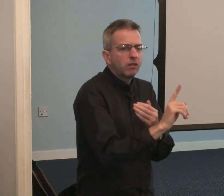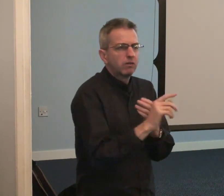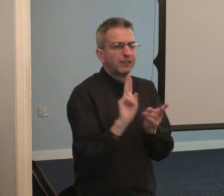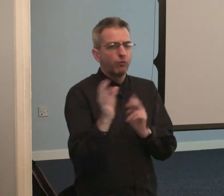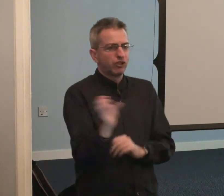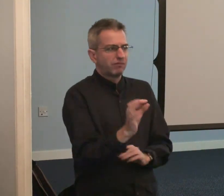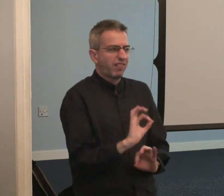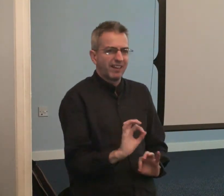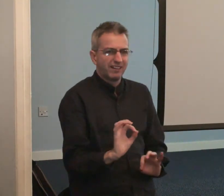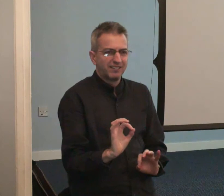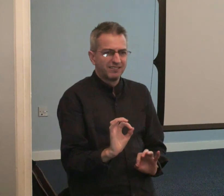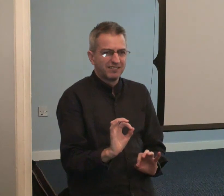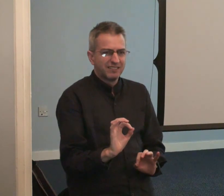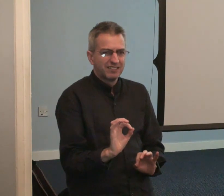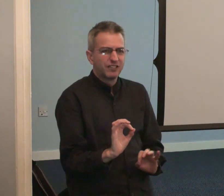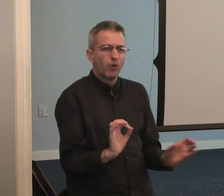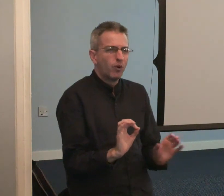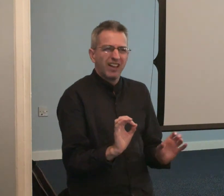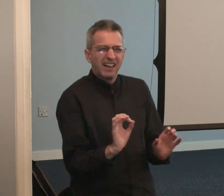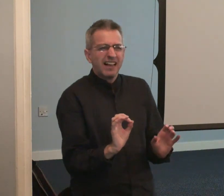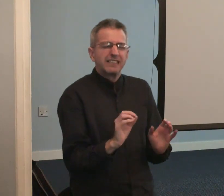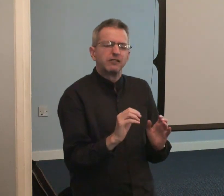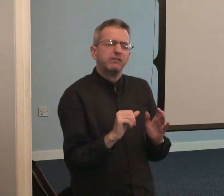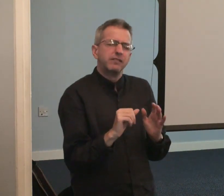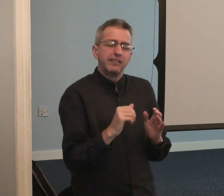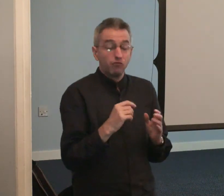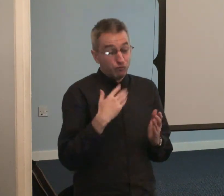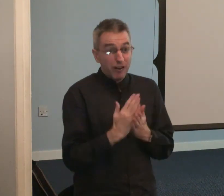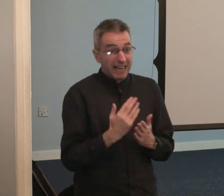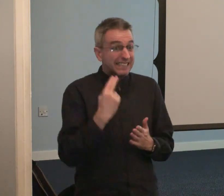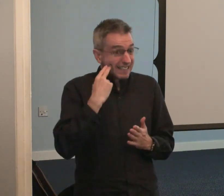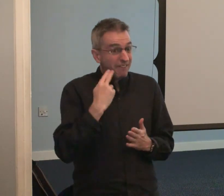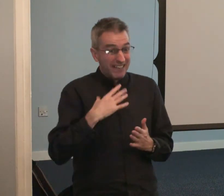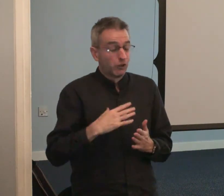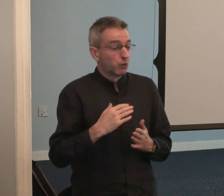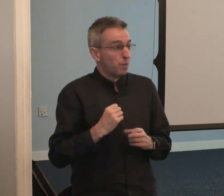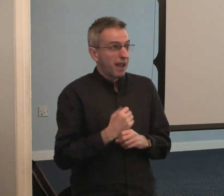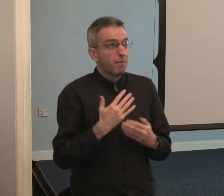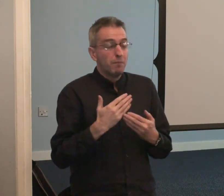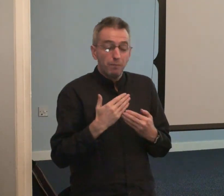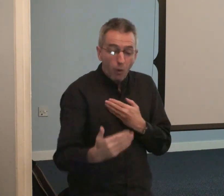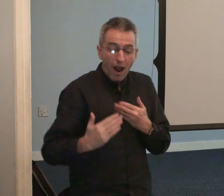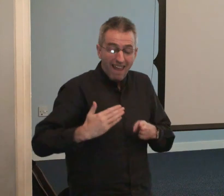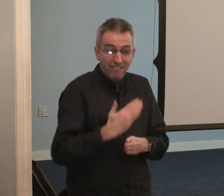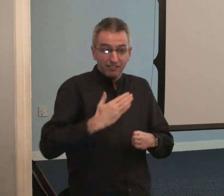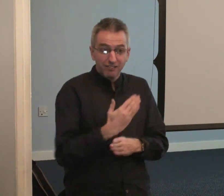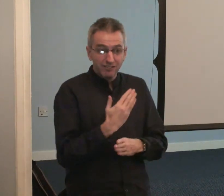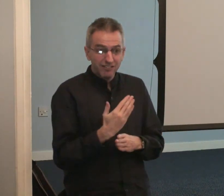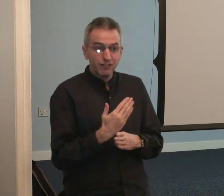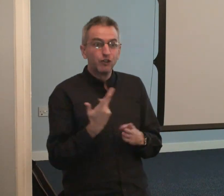And when you start questioning and want to know more information, it's been very difficult to get access to these organisations,